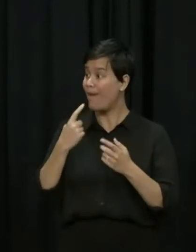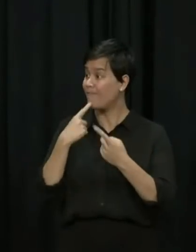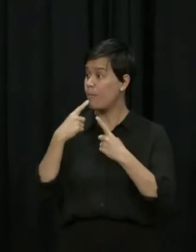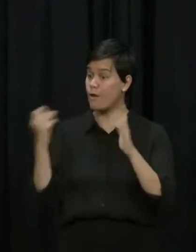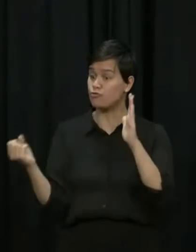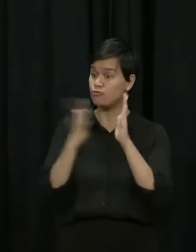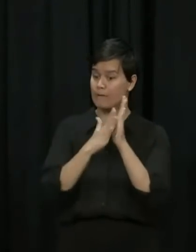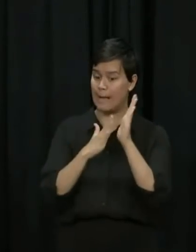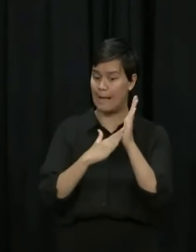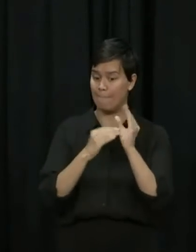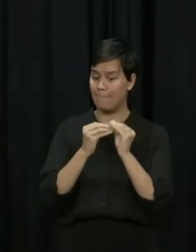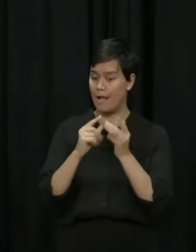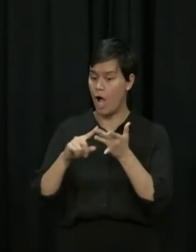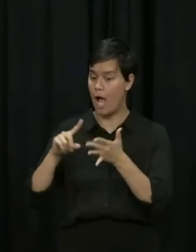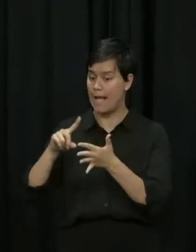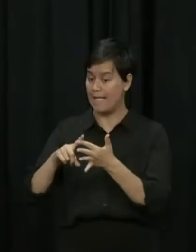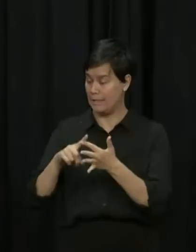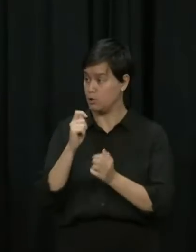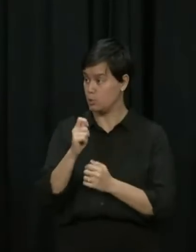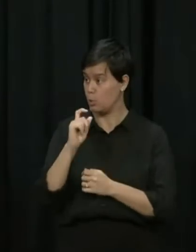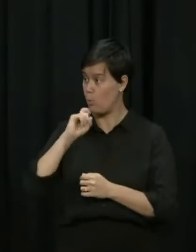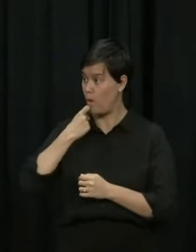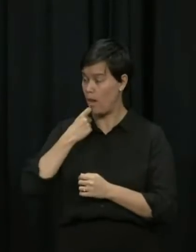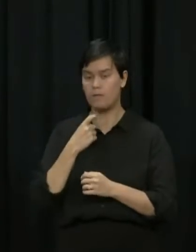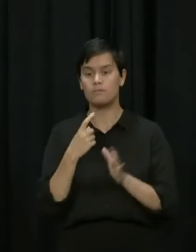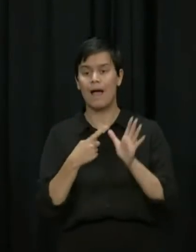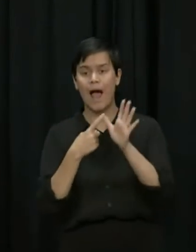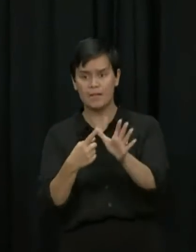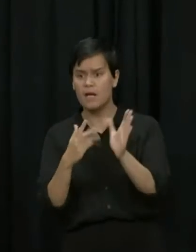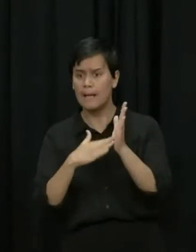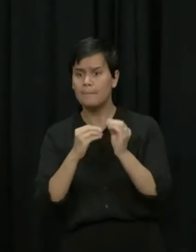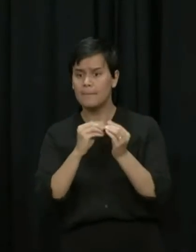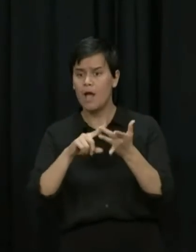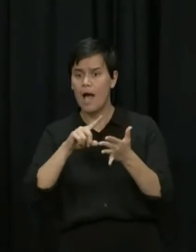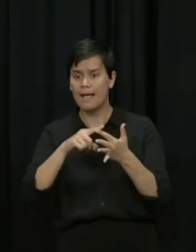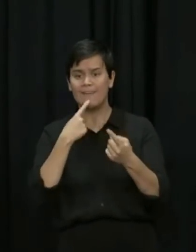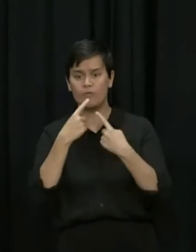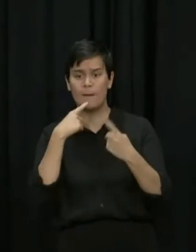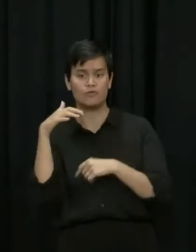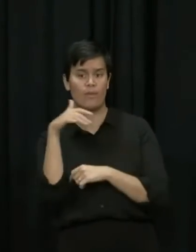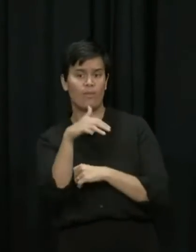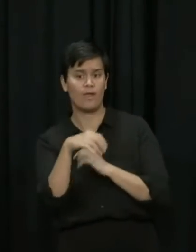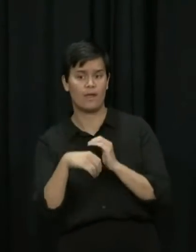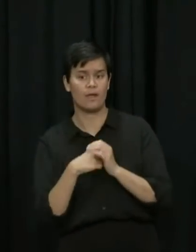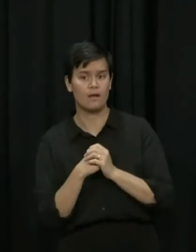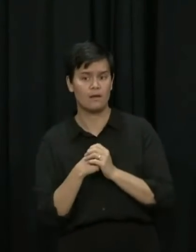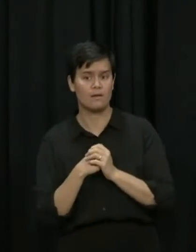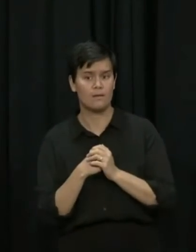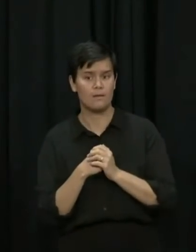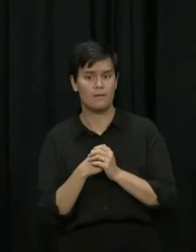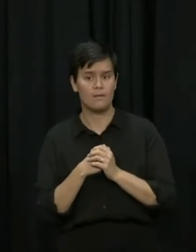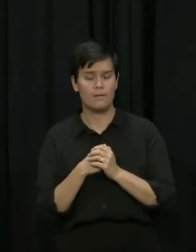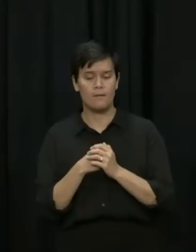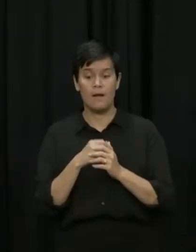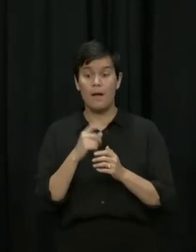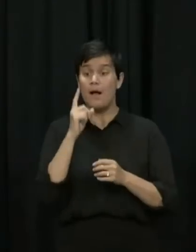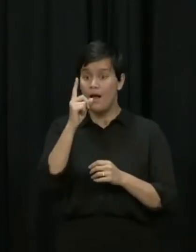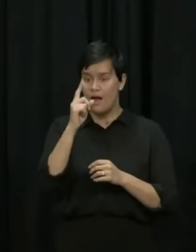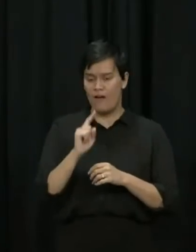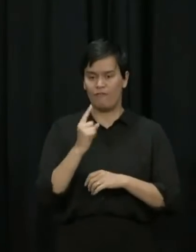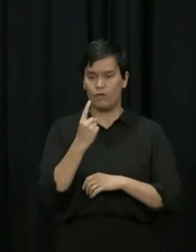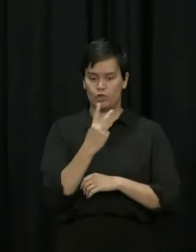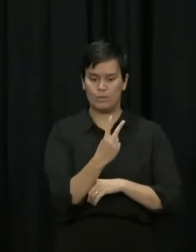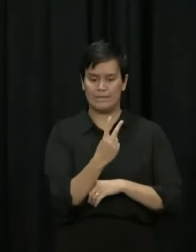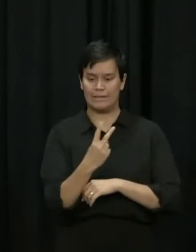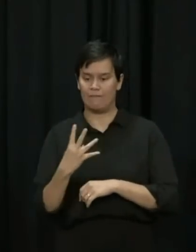MB portal is still the place where people need to go. But as I say, not requiring people to have that documentation in the first 24 hours I